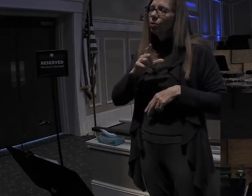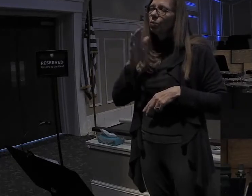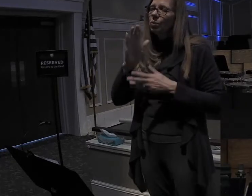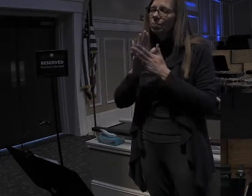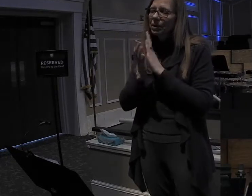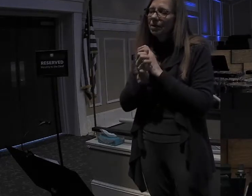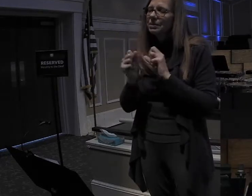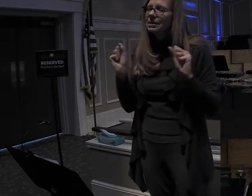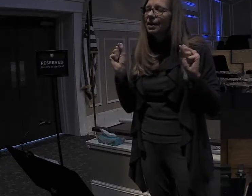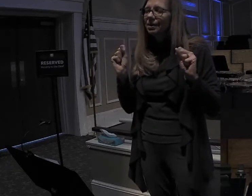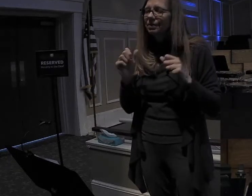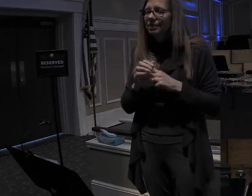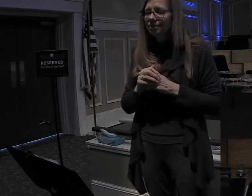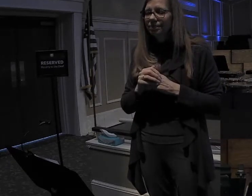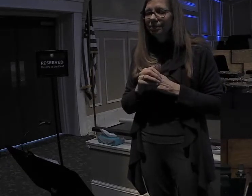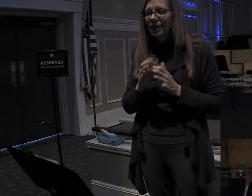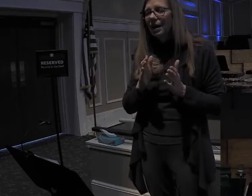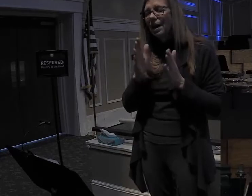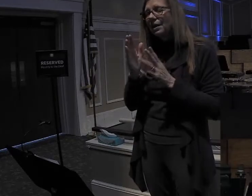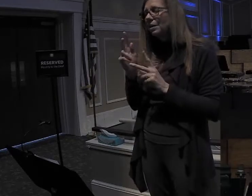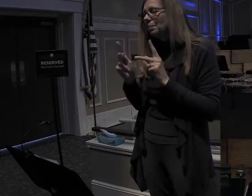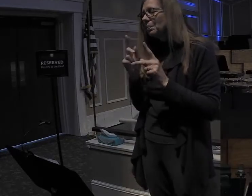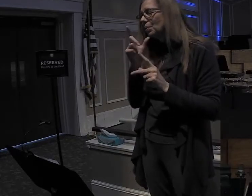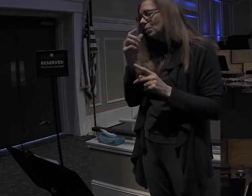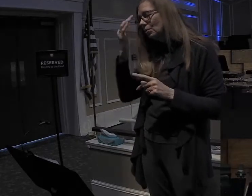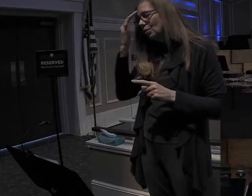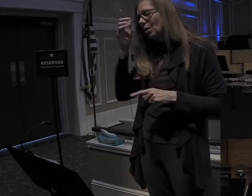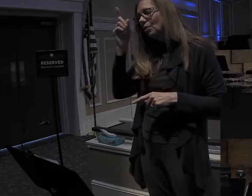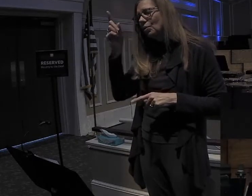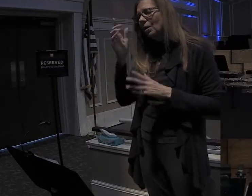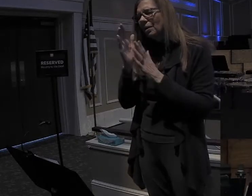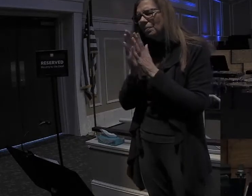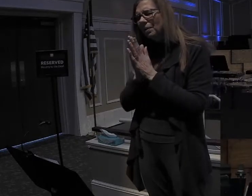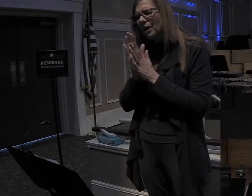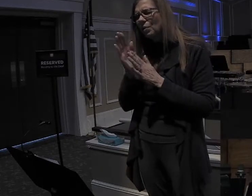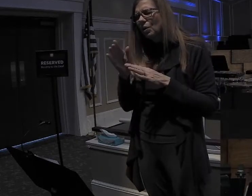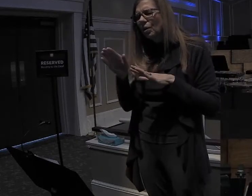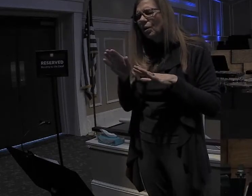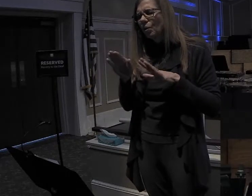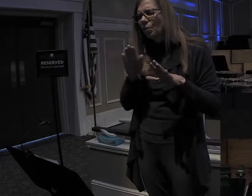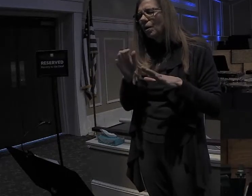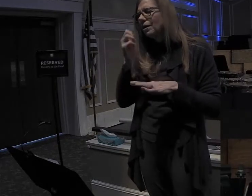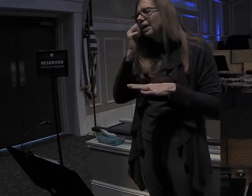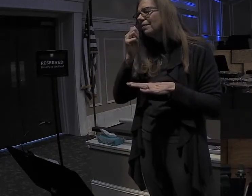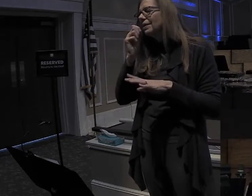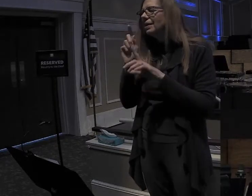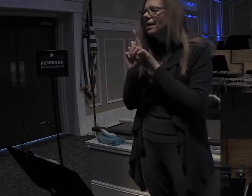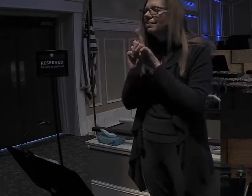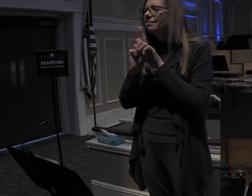And God, I pray for those of us that do know you, I pray that we would walk in daily fellowship with you,